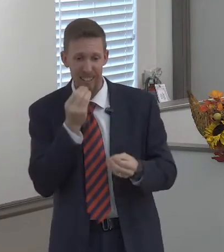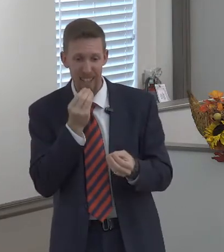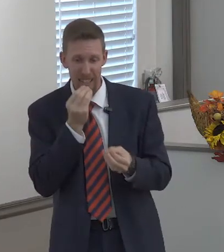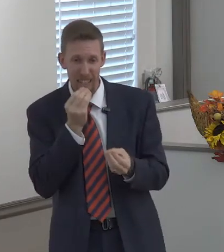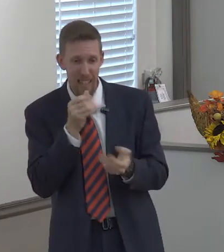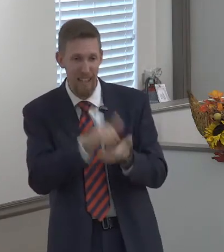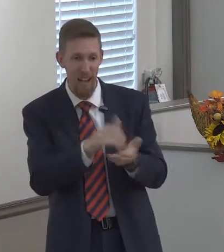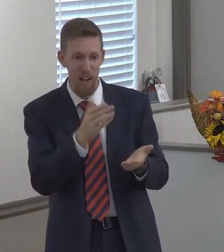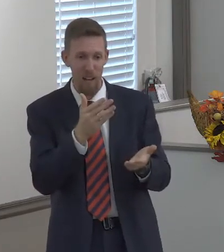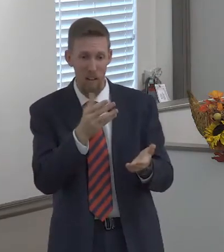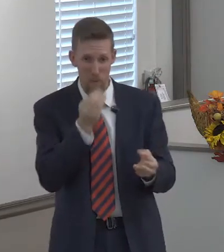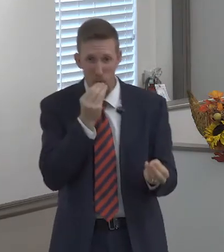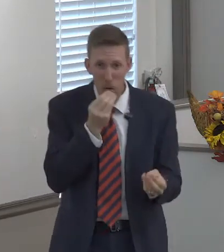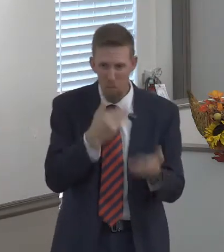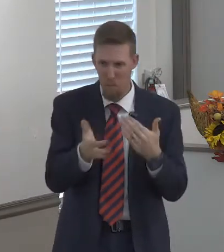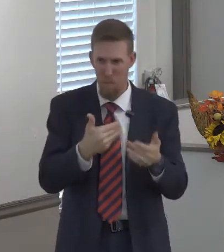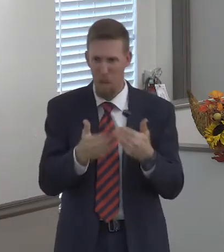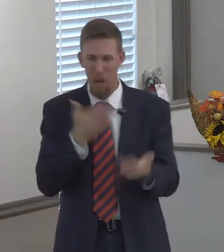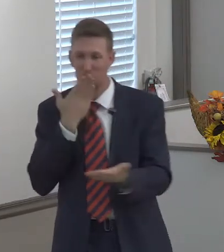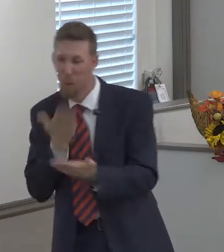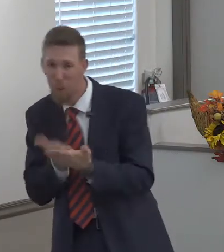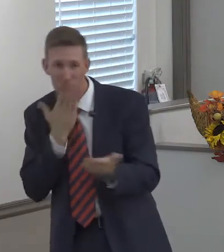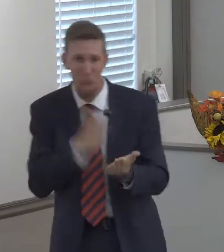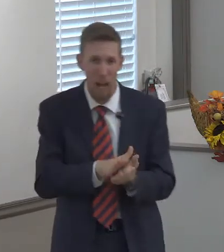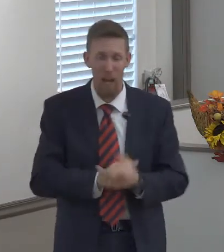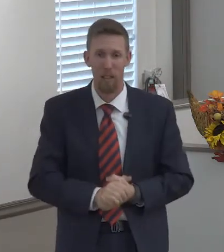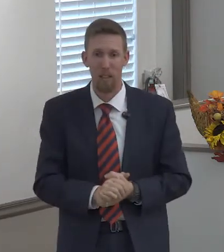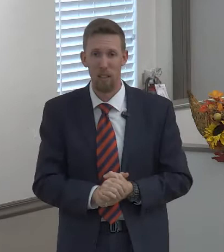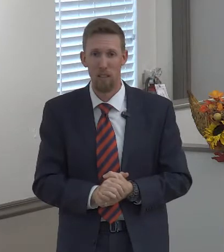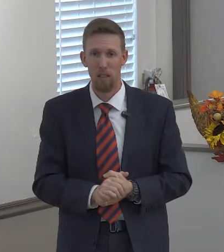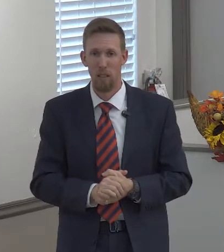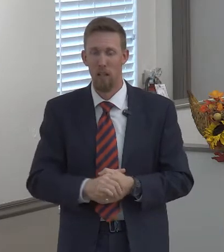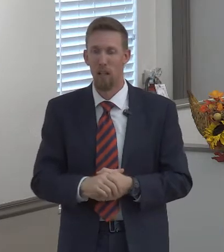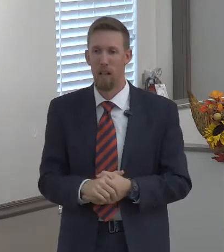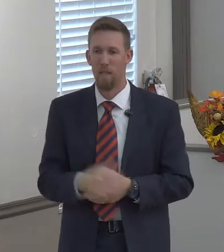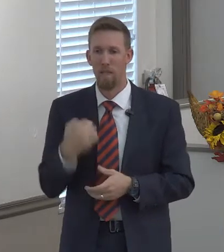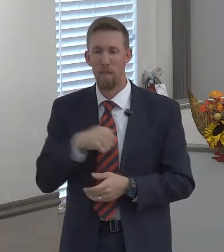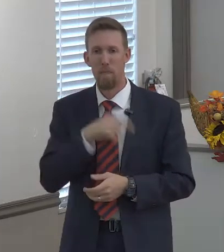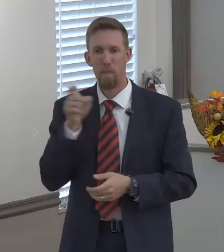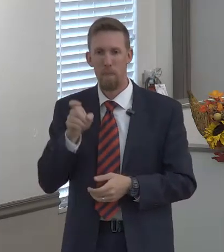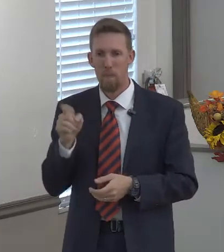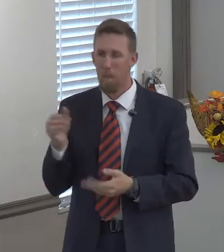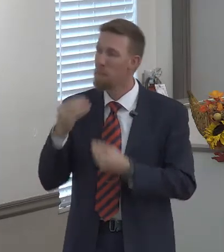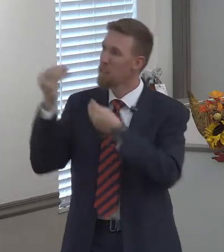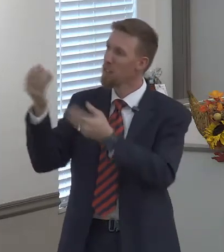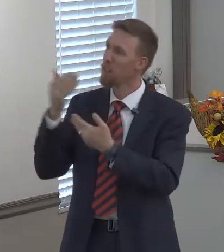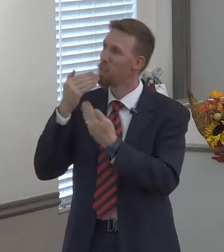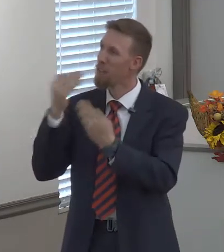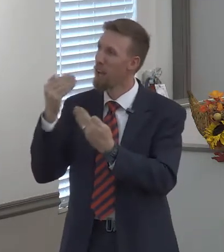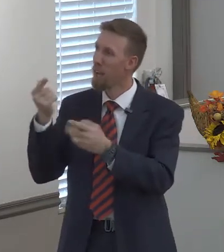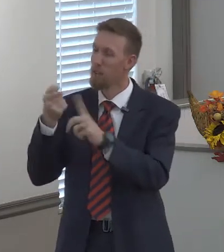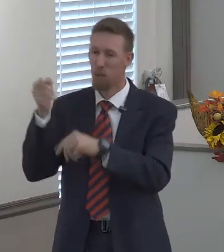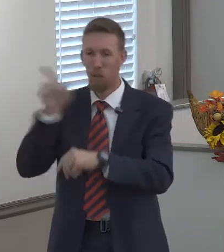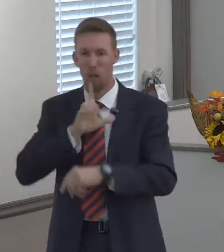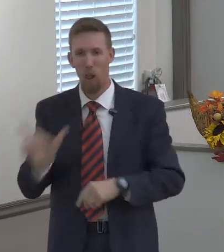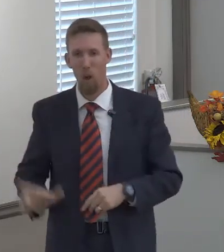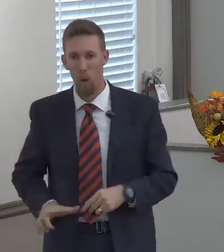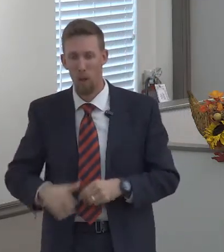will provide that for you. And make my order. And would you like anything else?